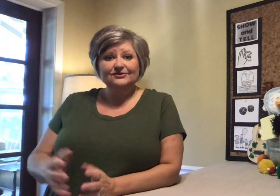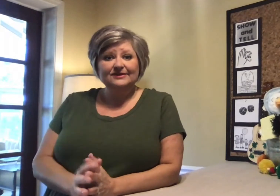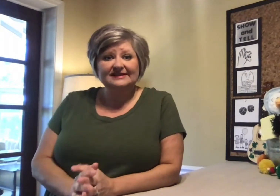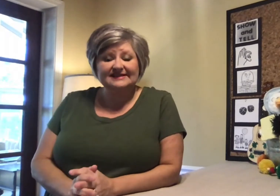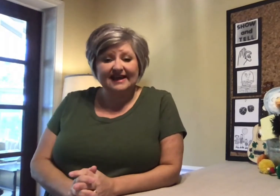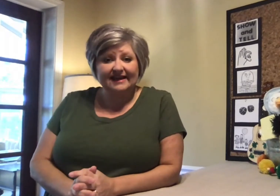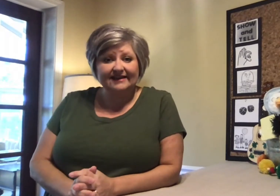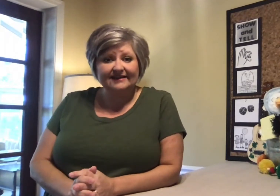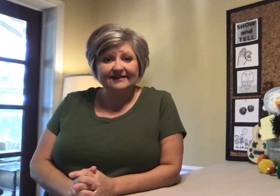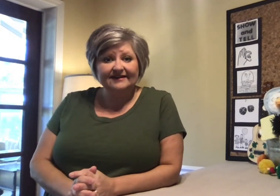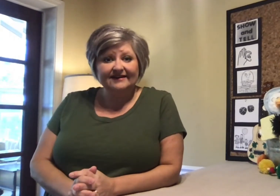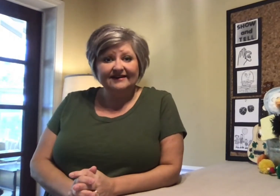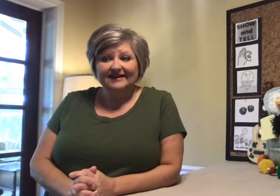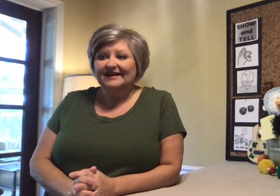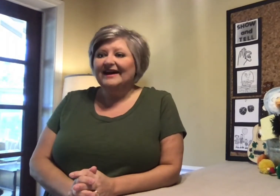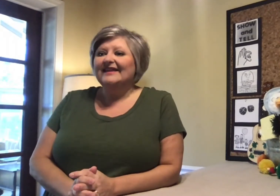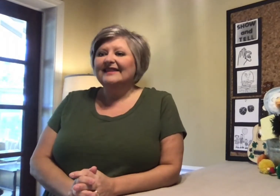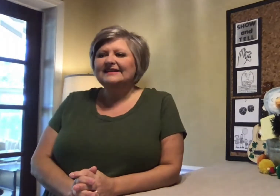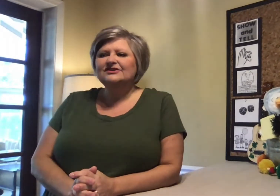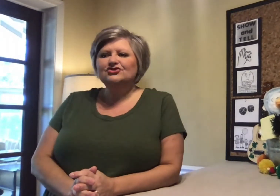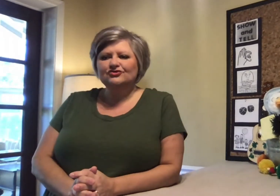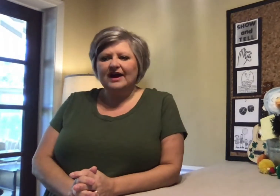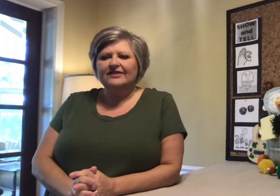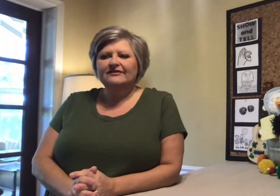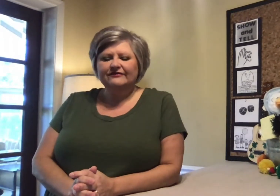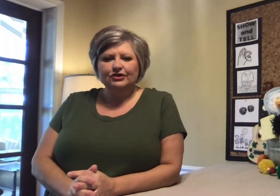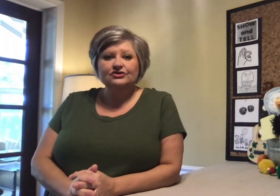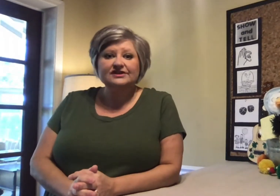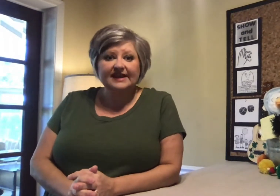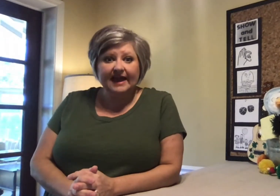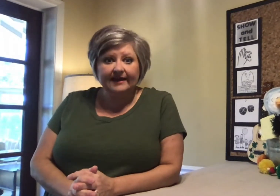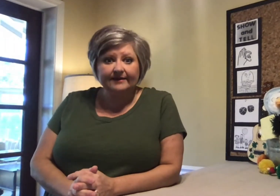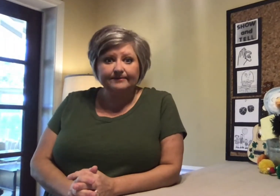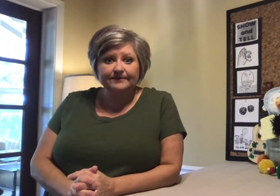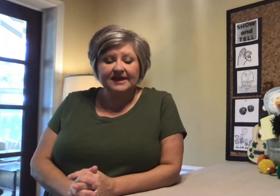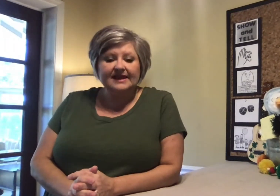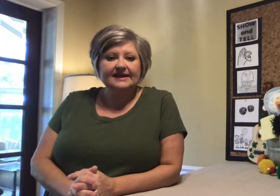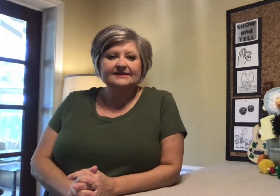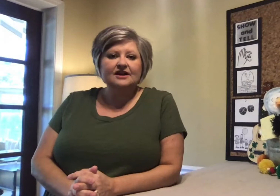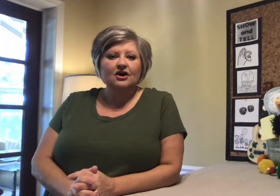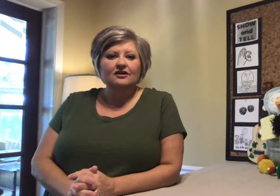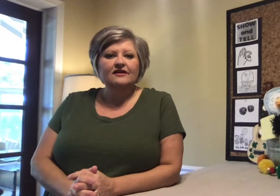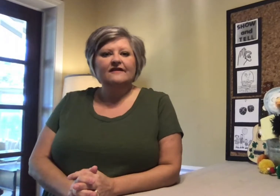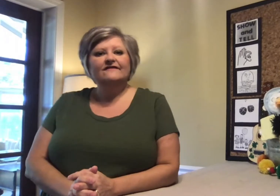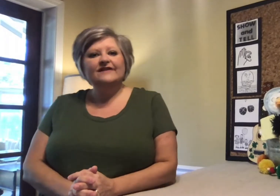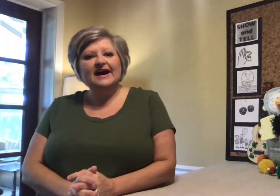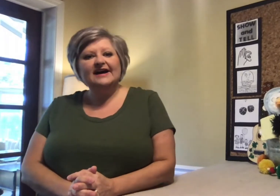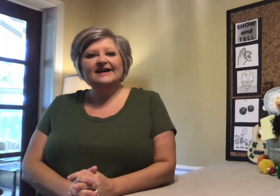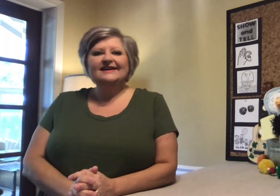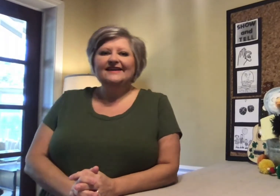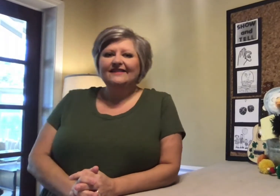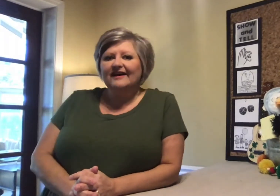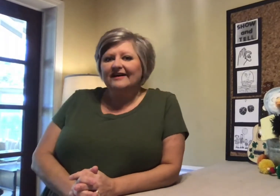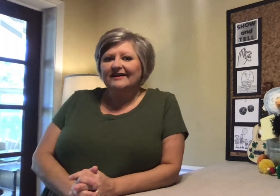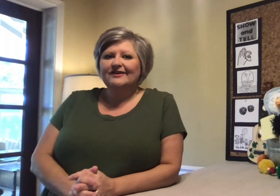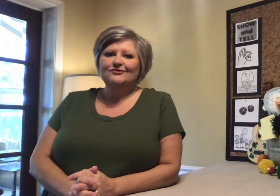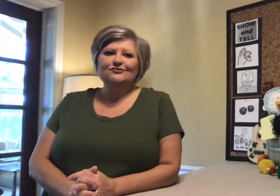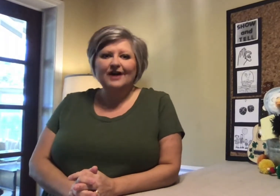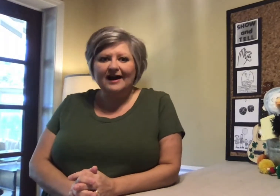and say. Let's try the first game. It's called Find the